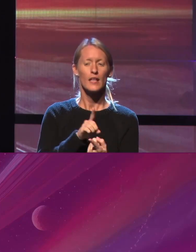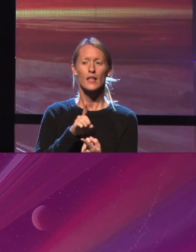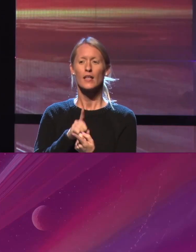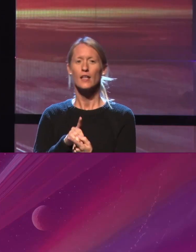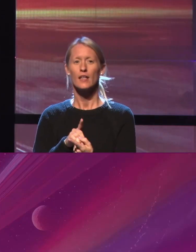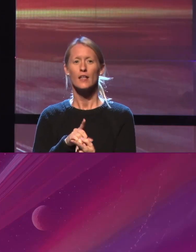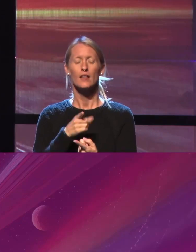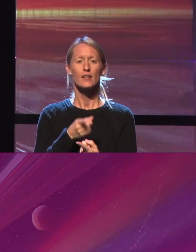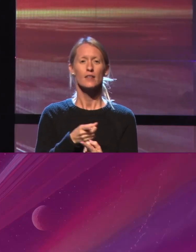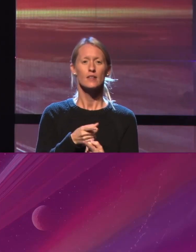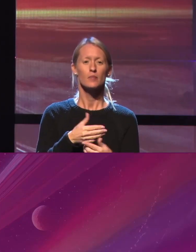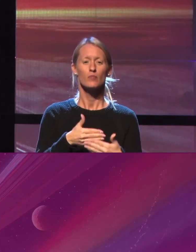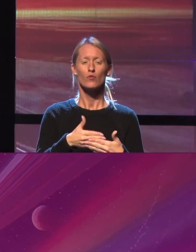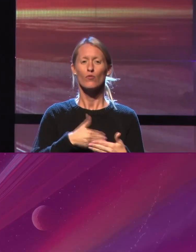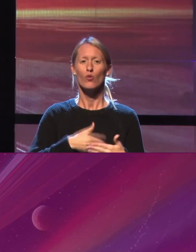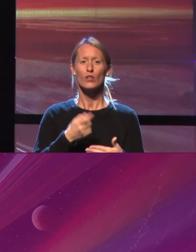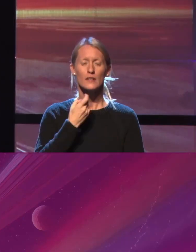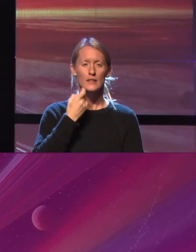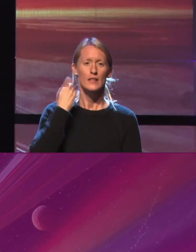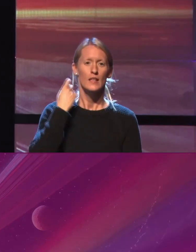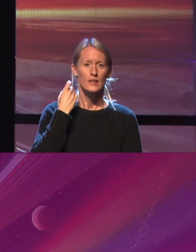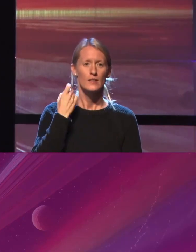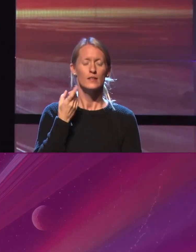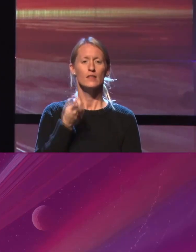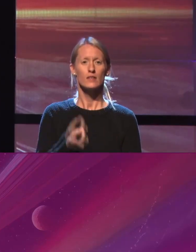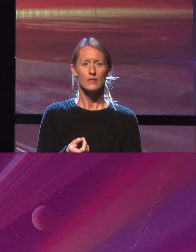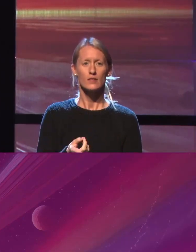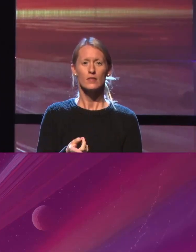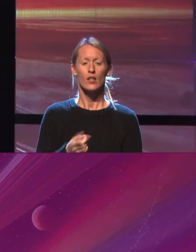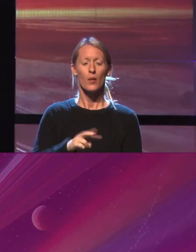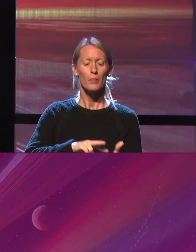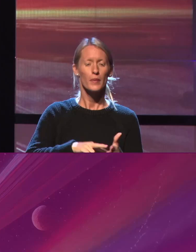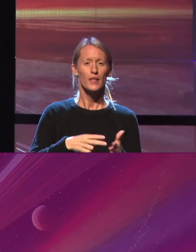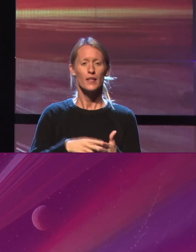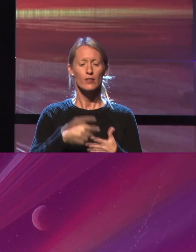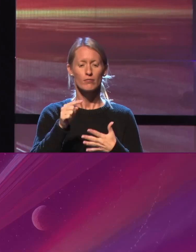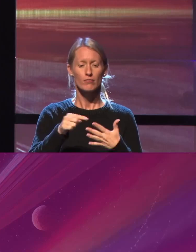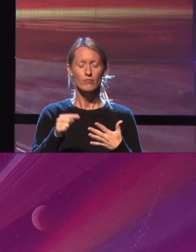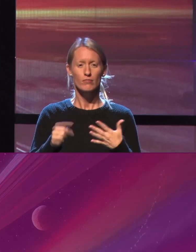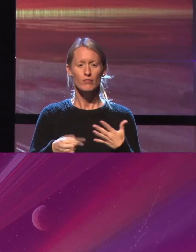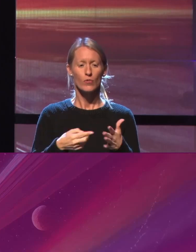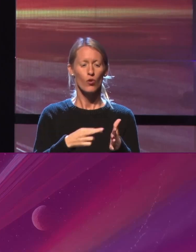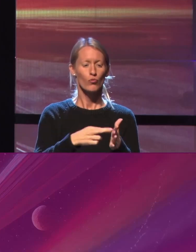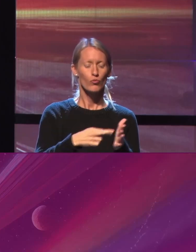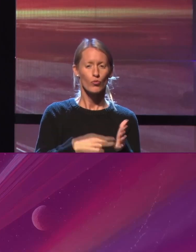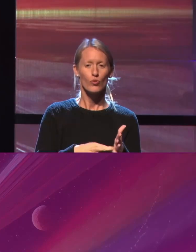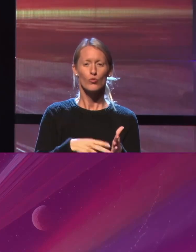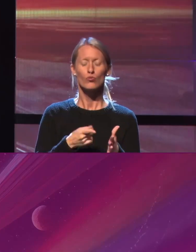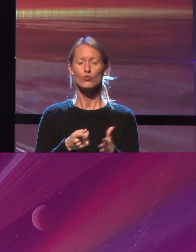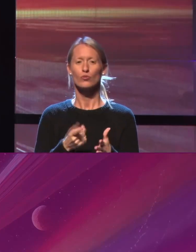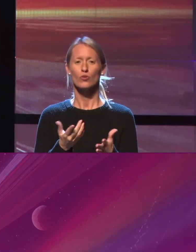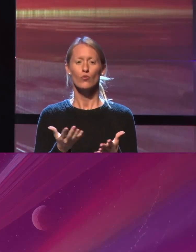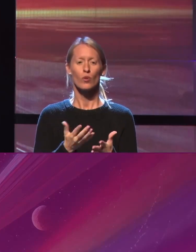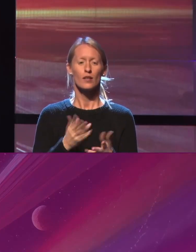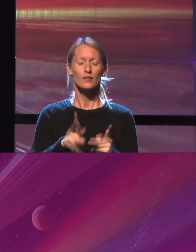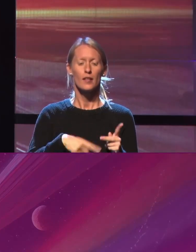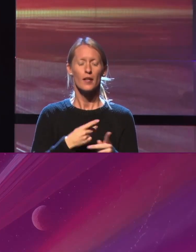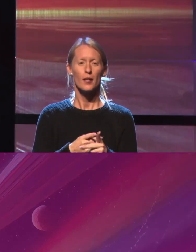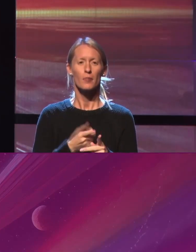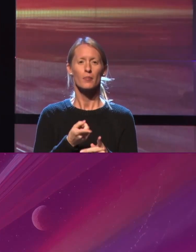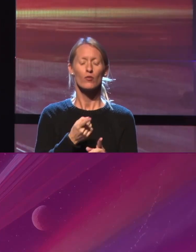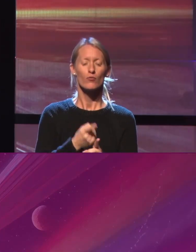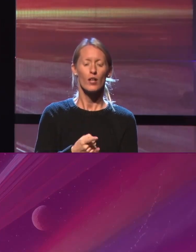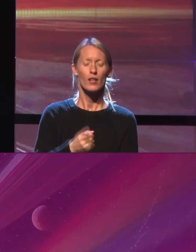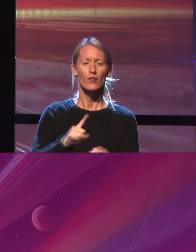you had premarital sex. It was all about whether or not, you had the right kind of friends, or you went to church the right time, or you gave, or all